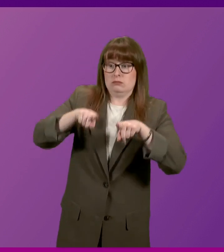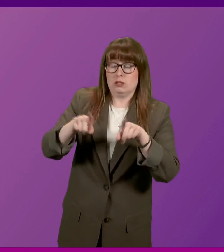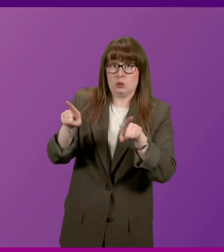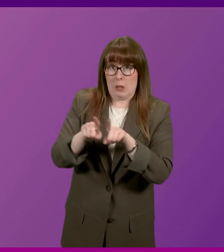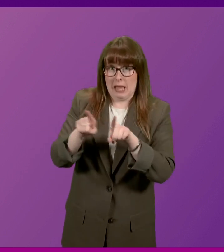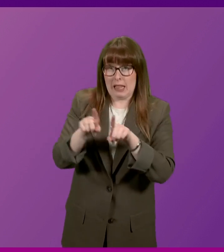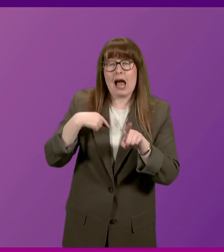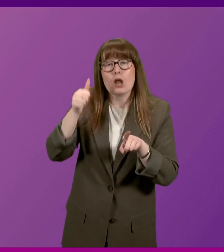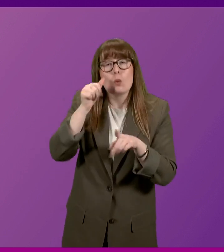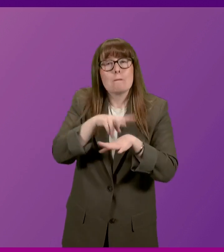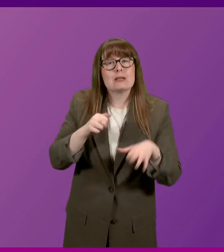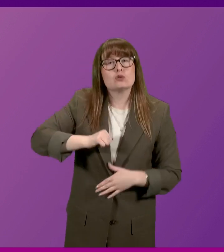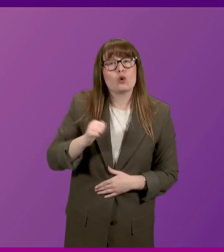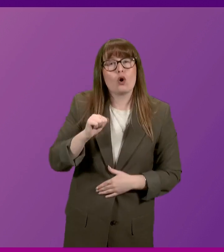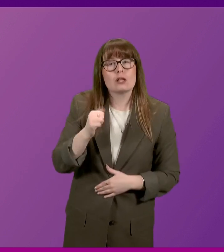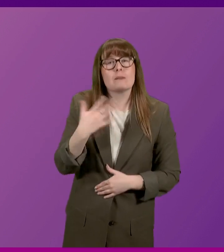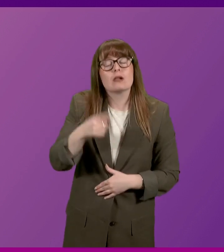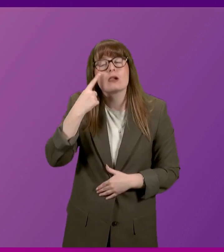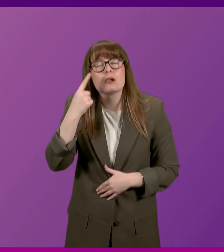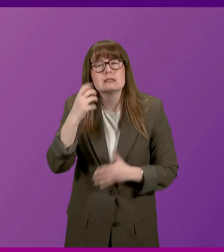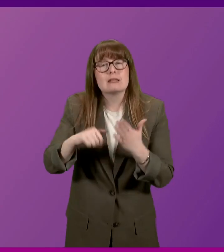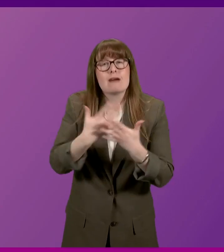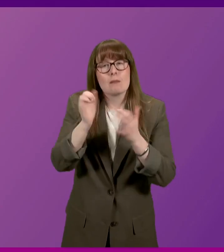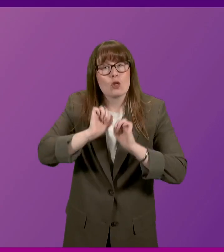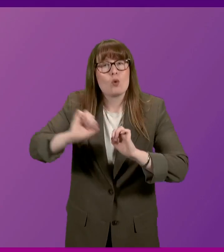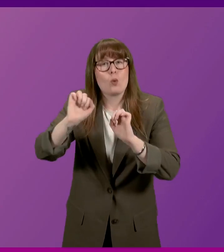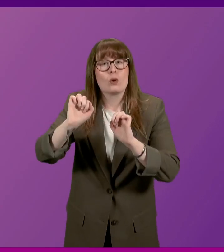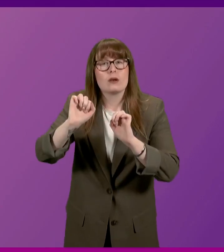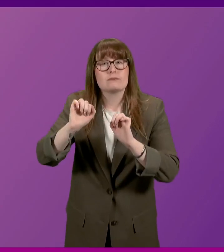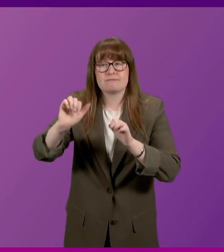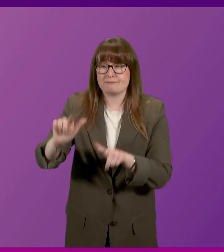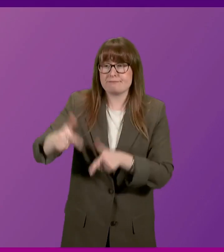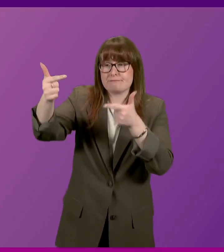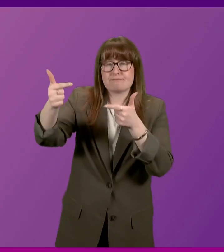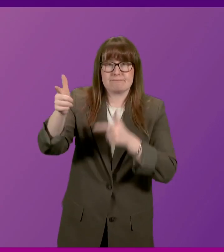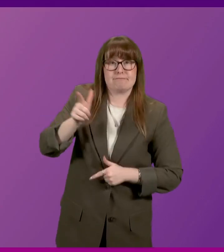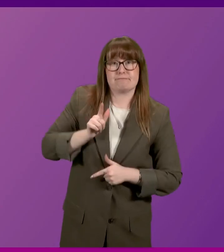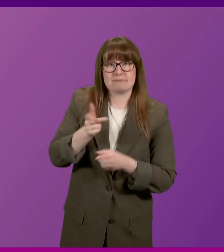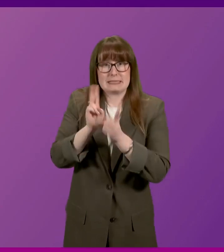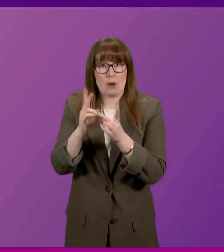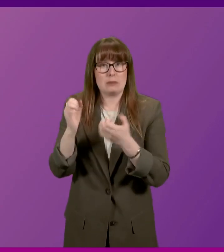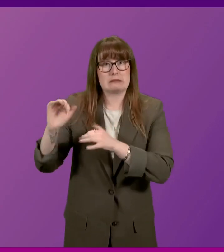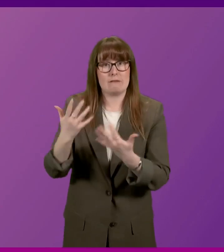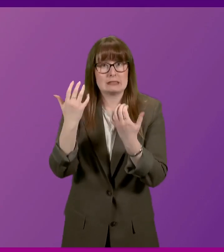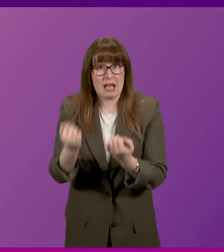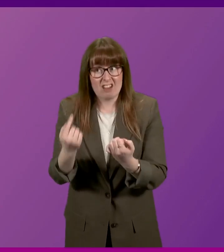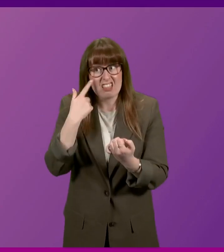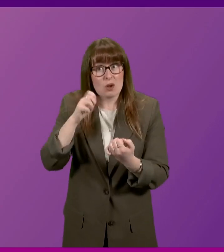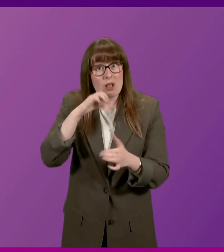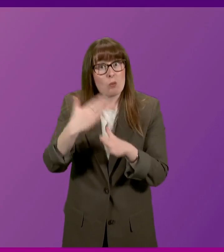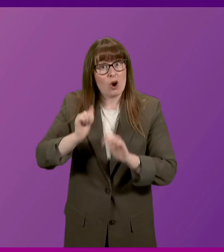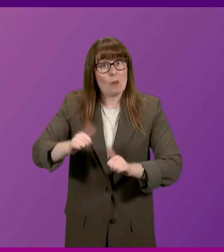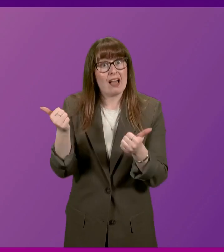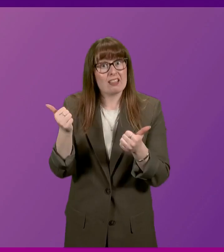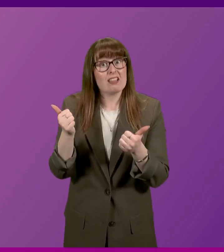know that Police Scotland, for example, have been looking at developing their own in-house video remote interpreting service, which we think would actually go a long